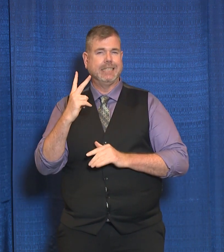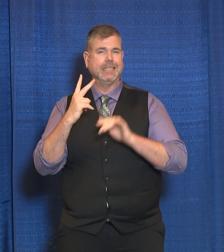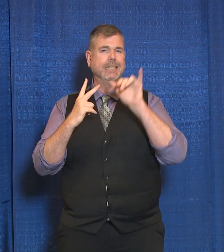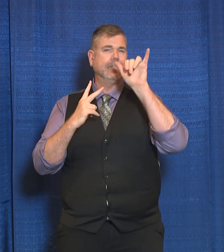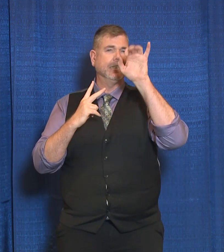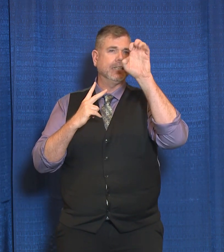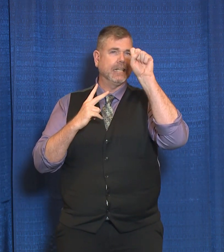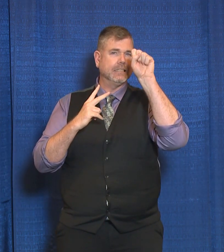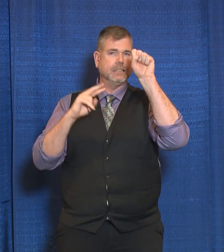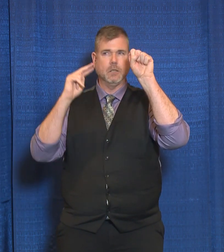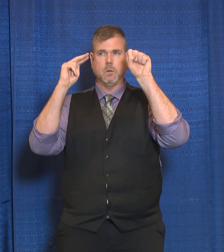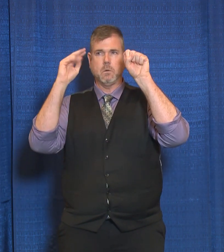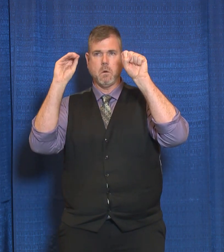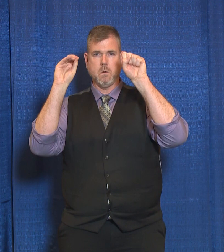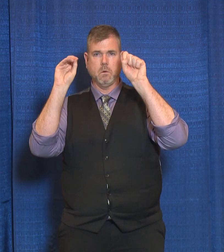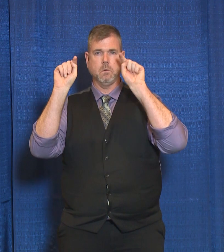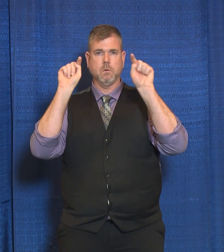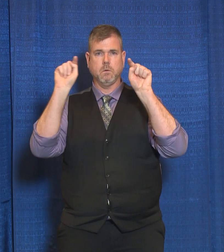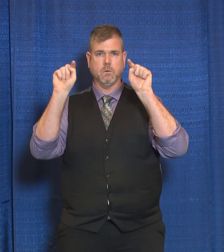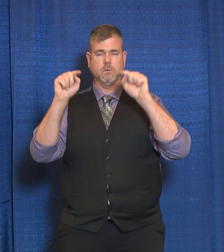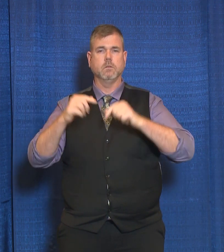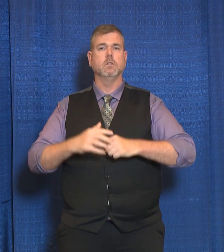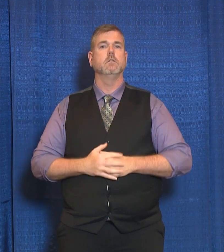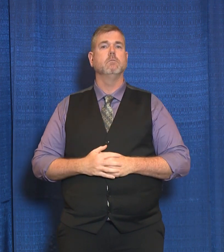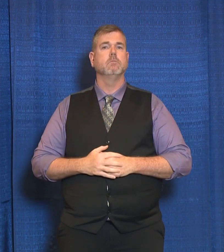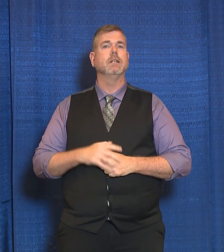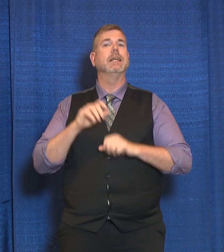mail before each election.